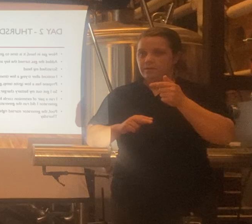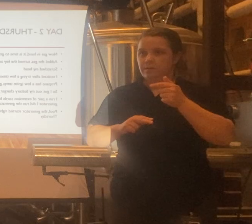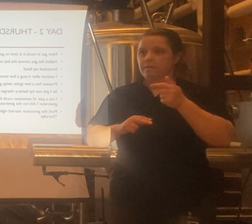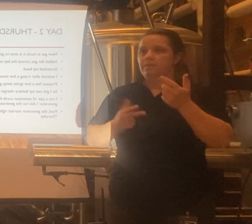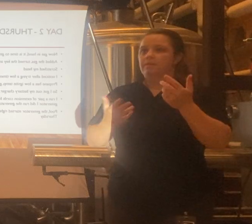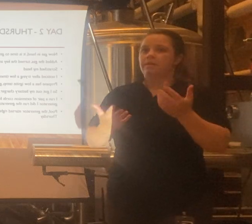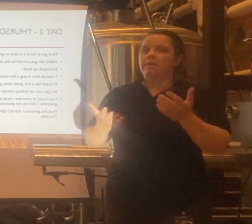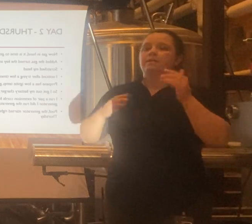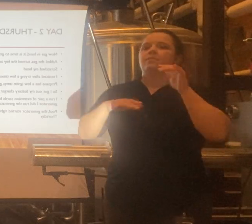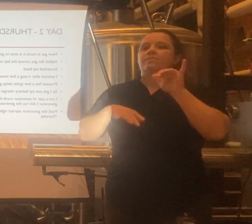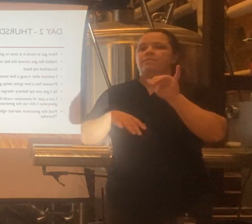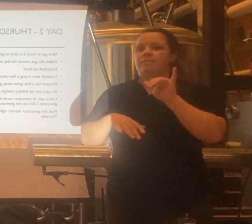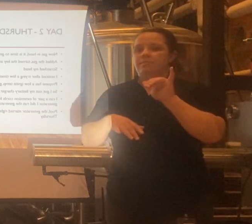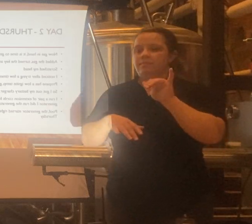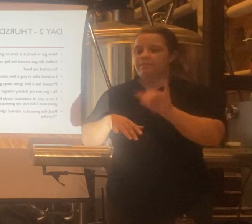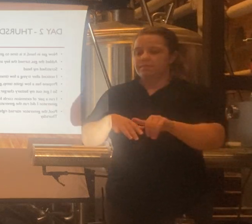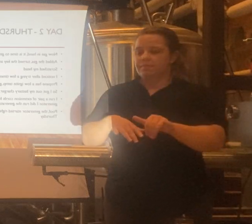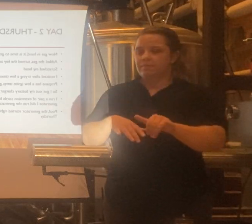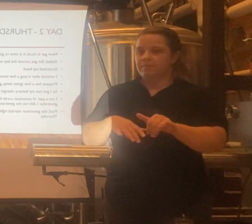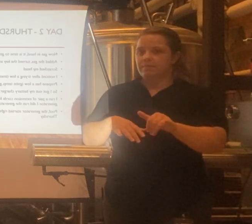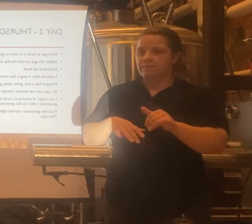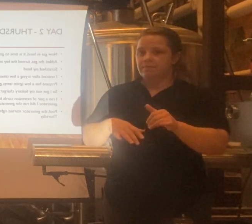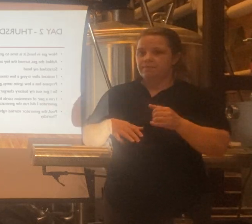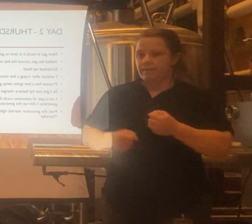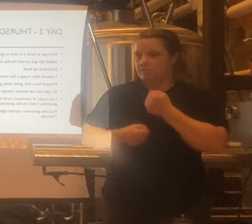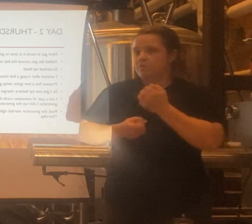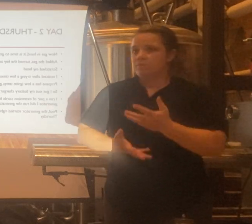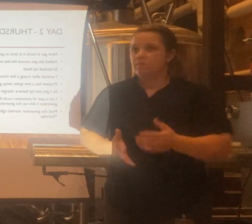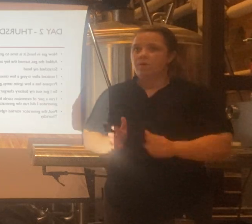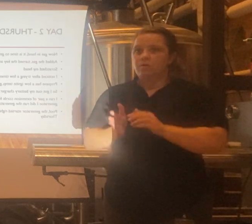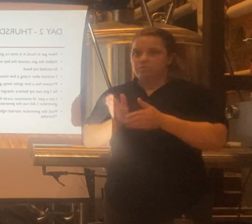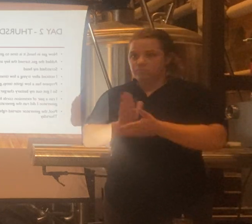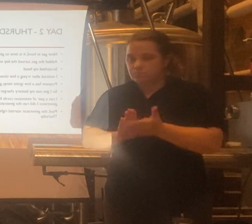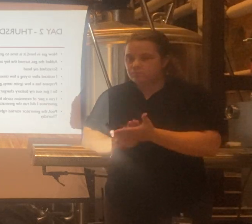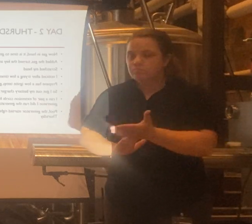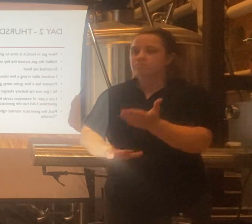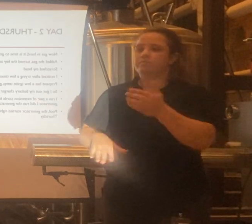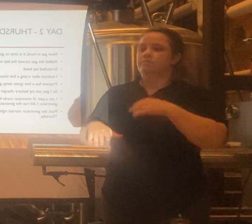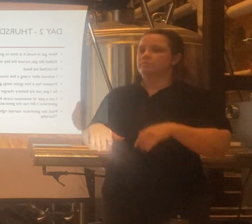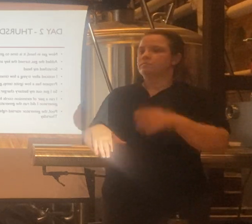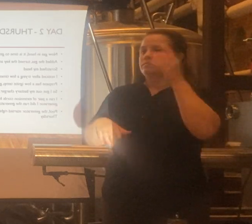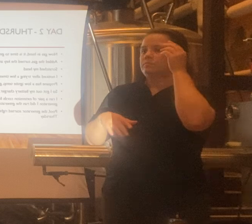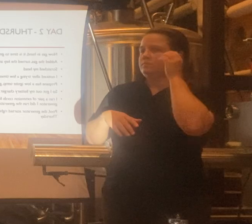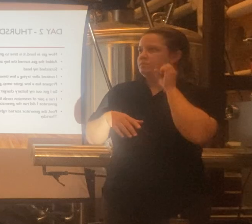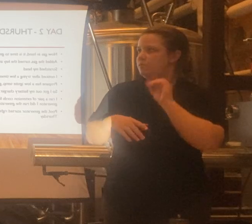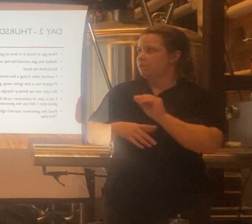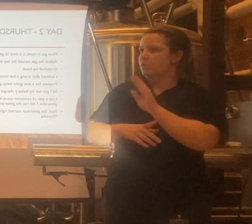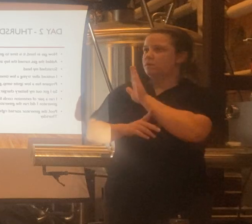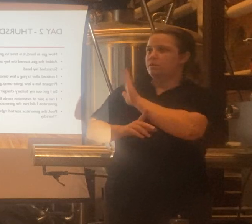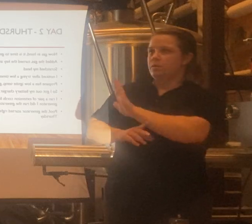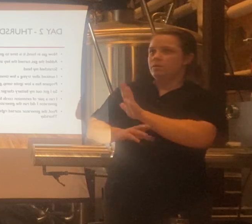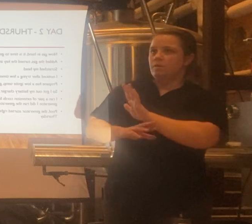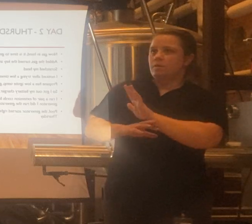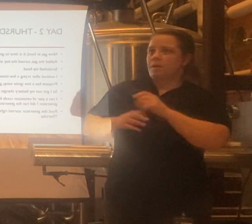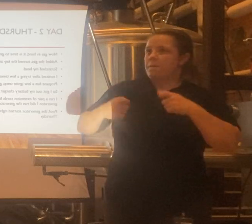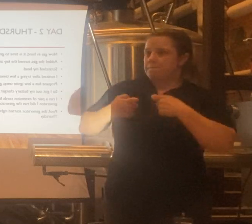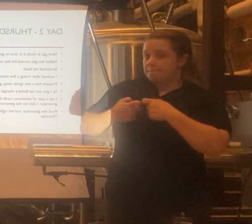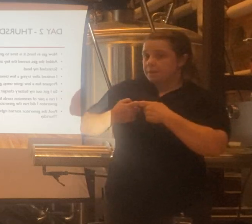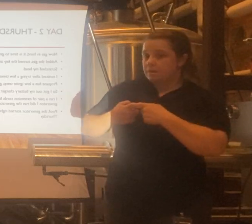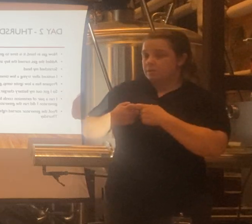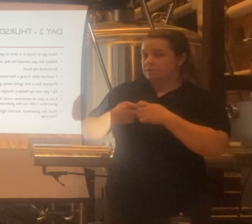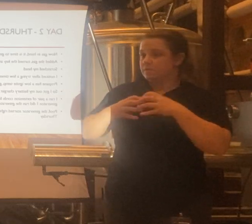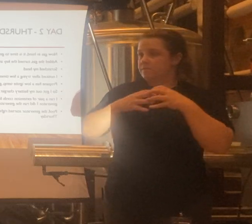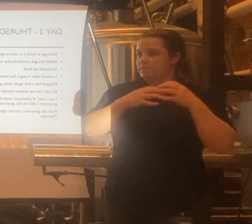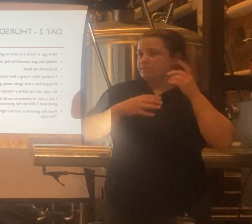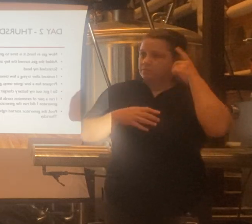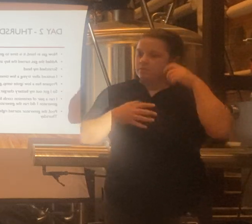ignite. Well, the battery on your generators when they sit in the workshop or garage will not have an optimal charge to start